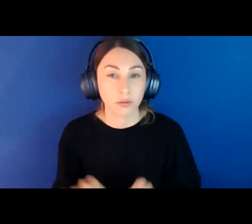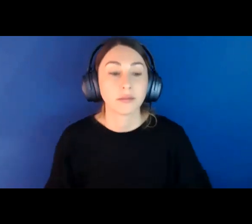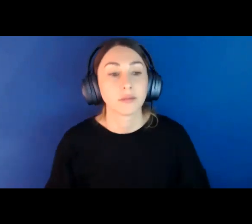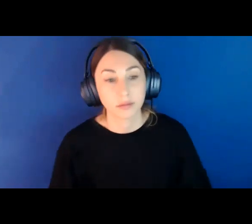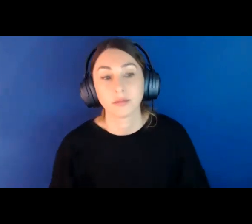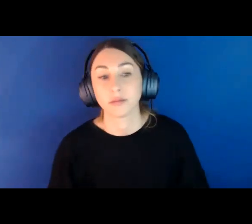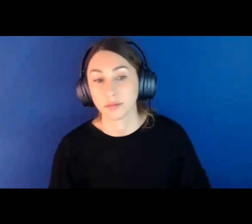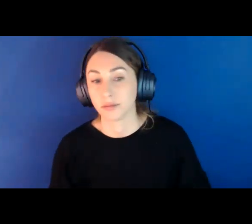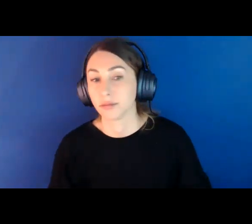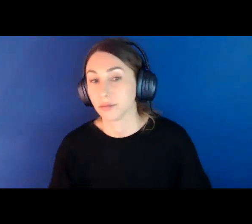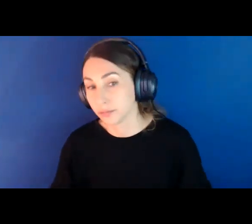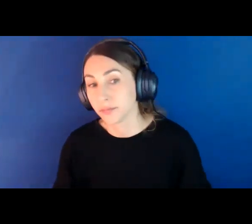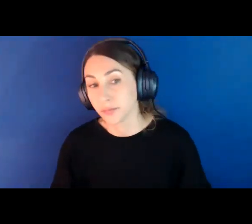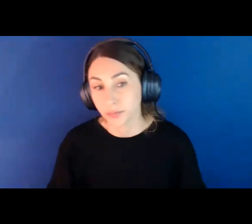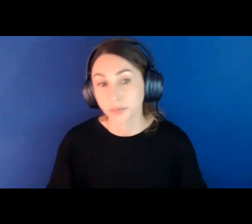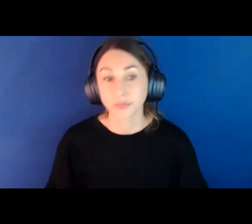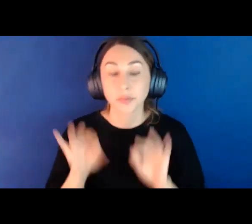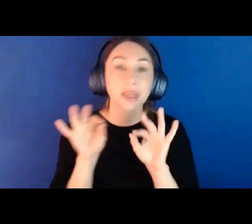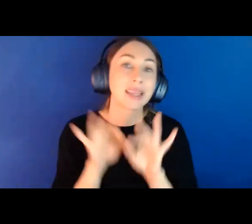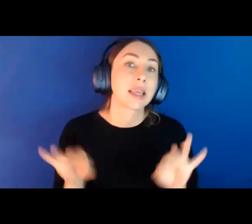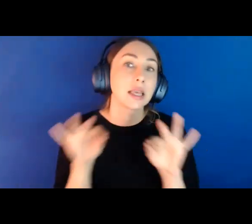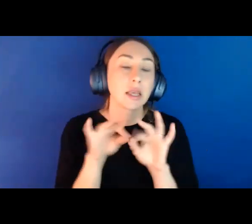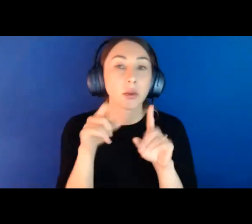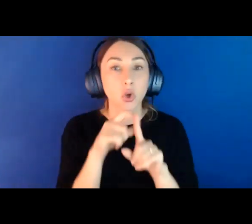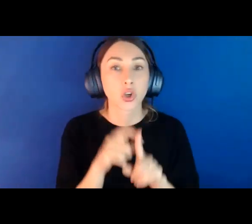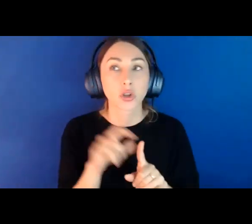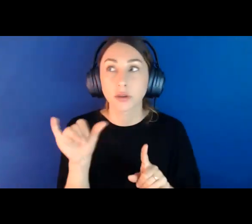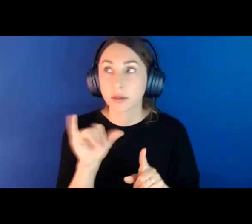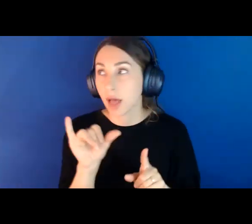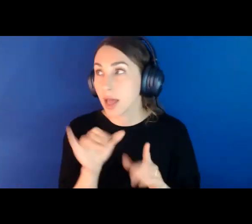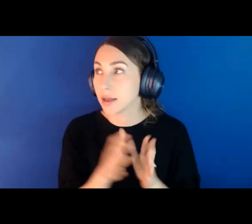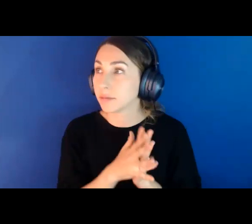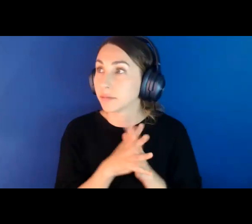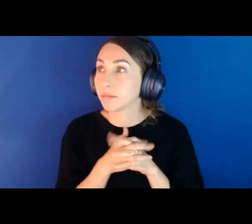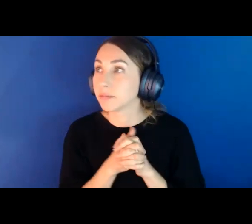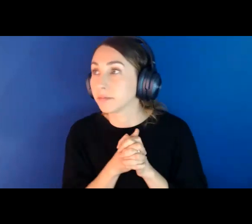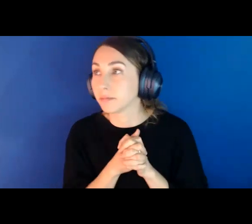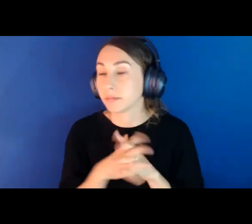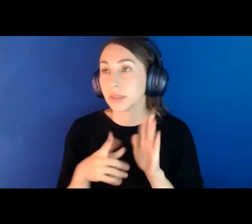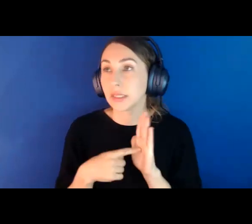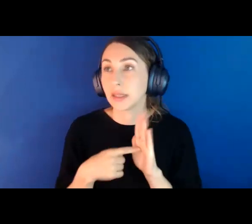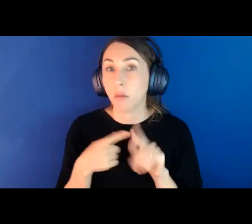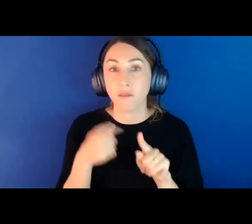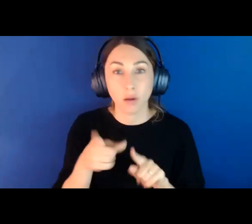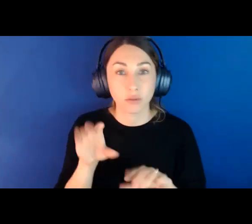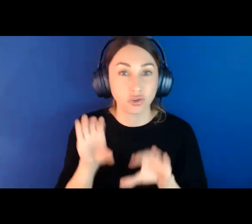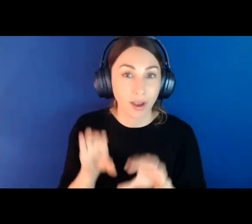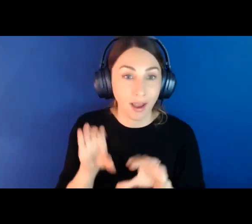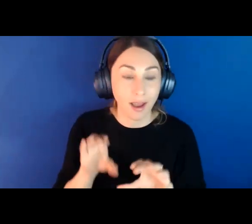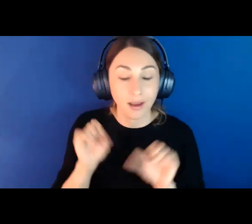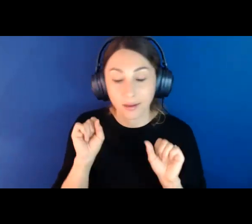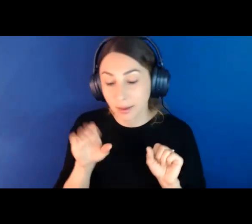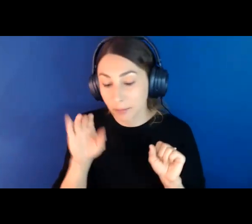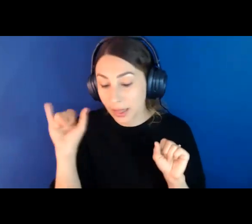So for keywords, they can be anything. Taking an example from our chat, from this talk, it can